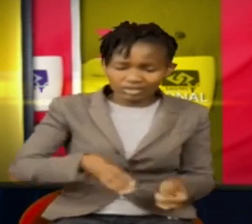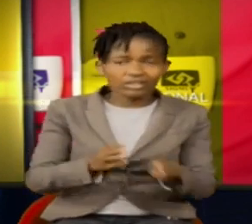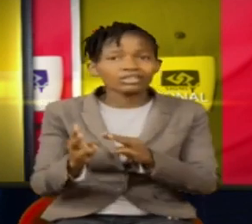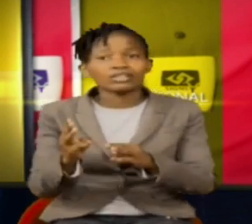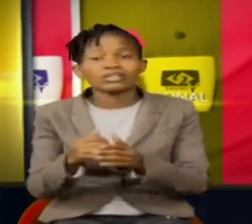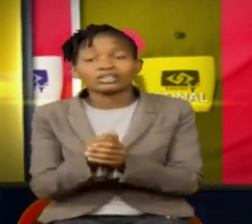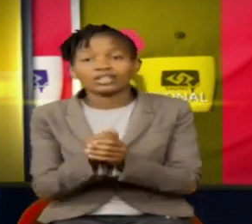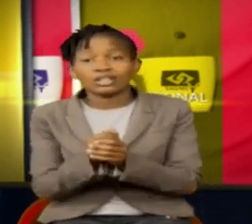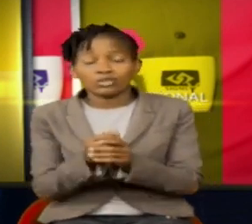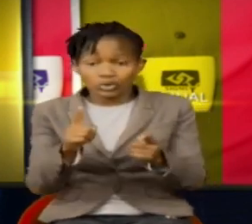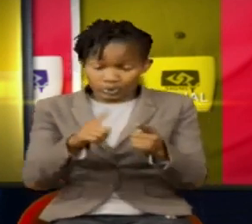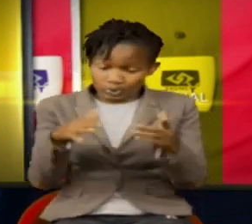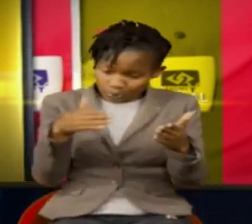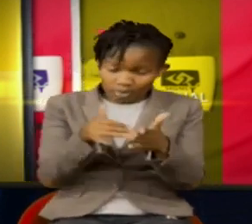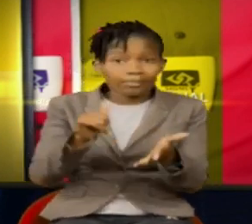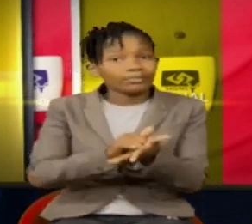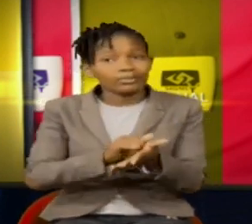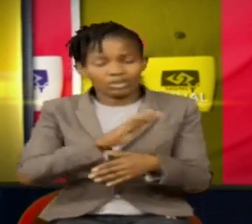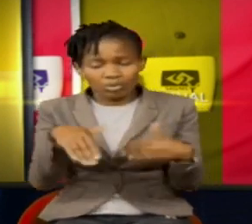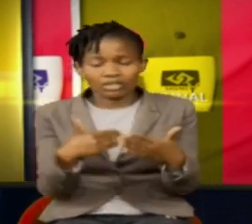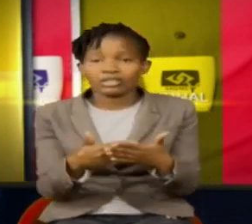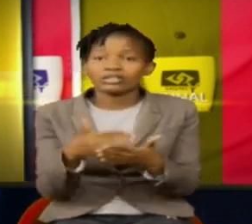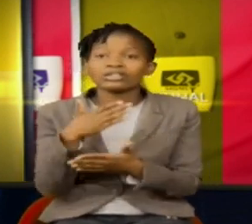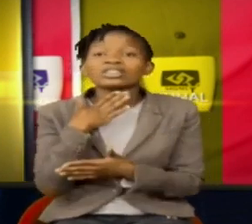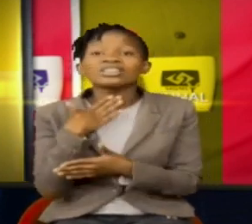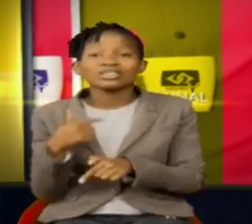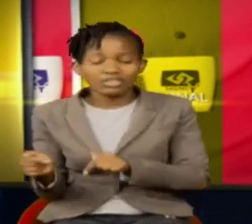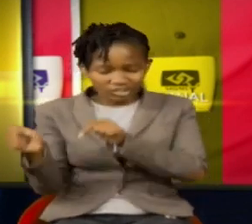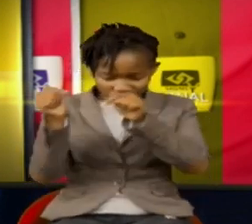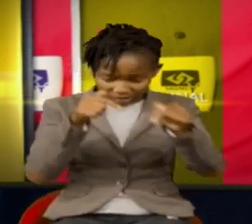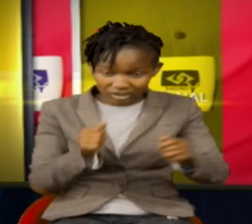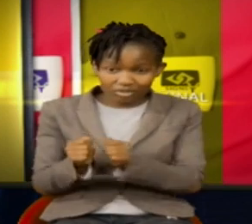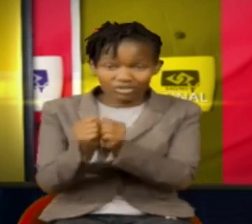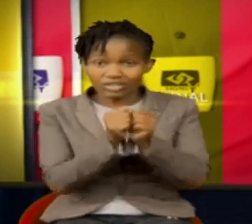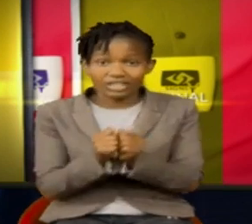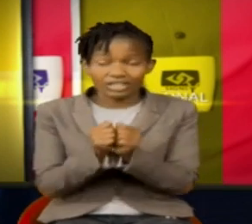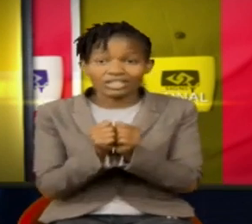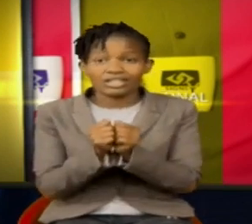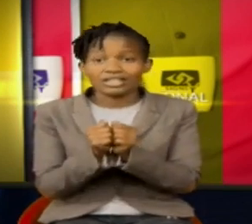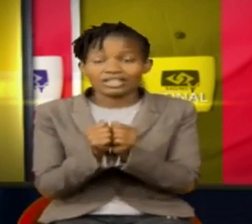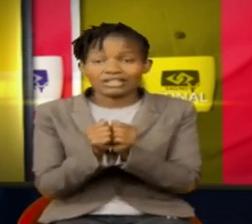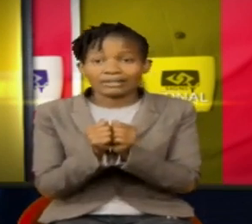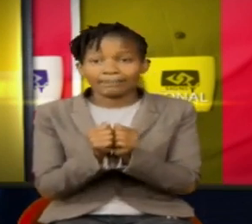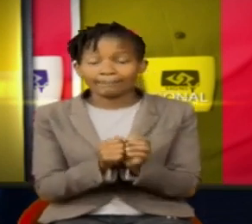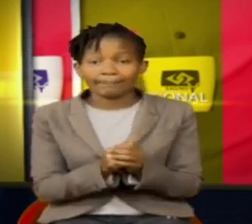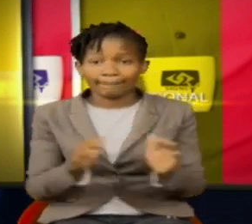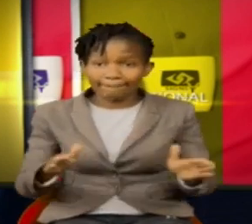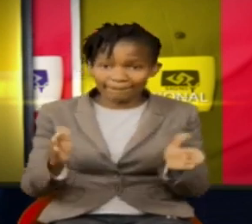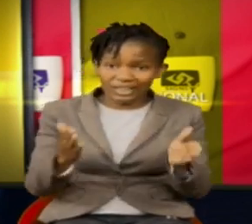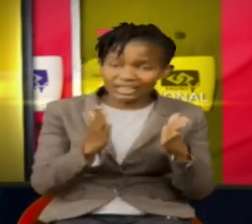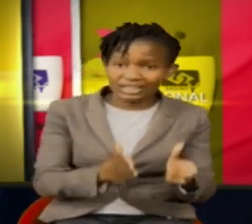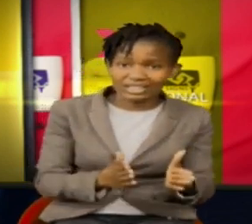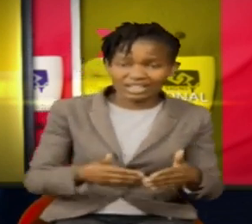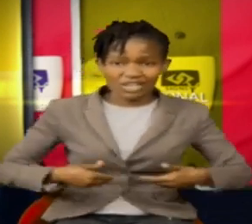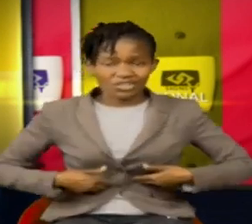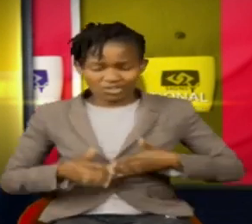avert this crisis. All right. And we all need to come together, whether it's the media, whether it's us as influencers and icons or youth